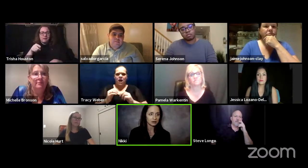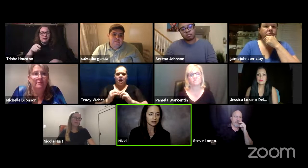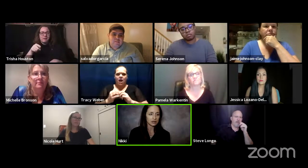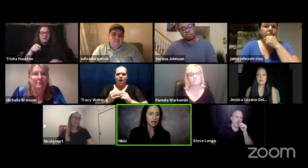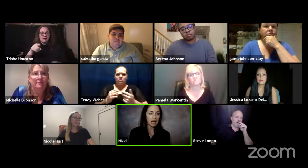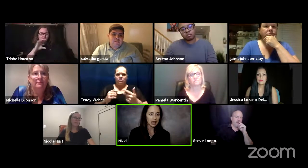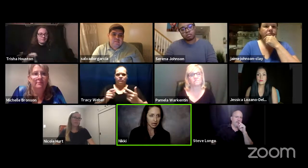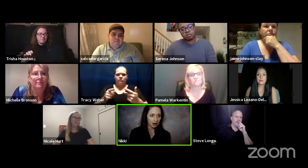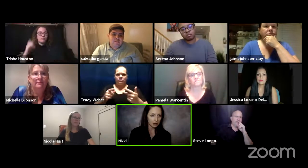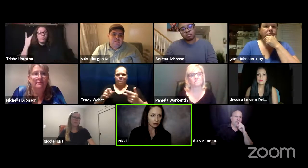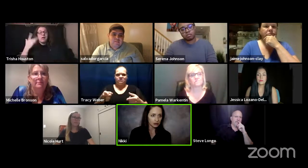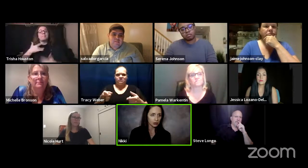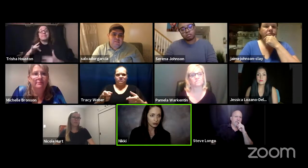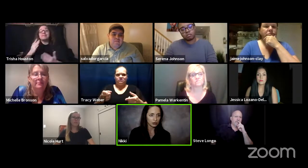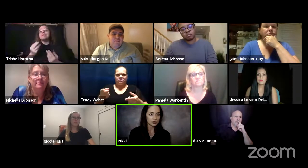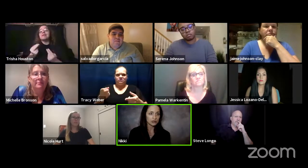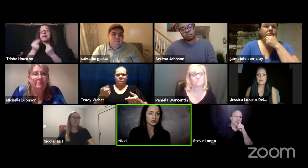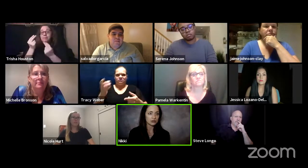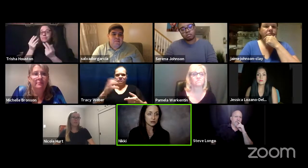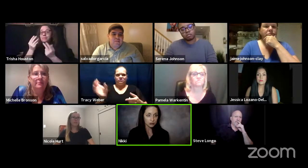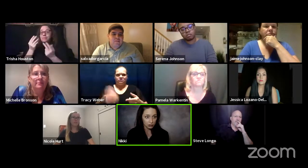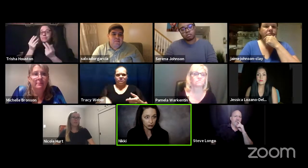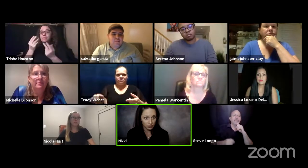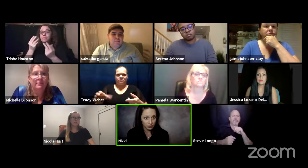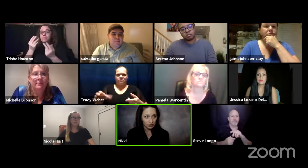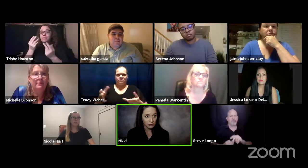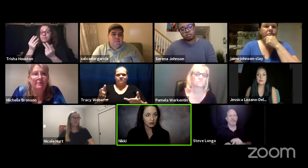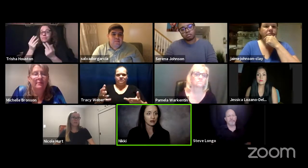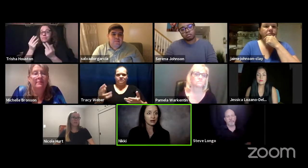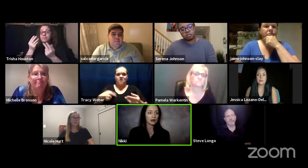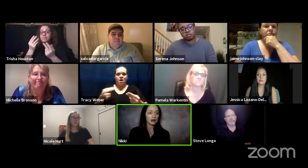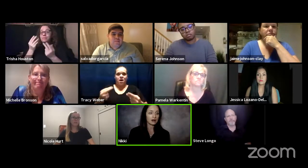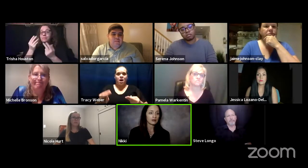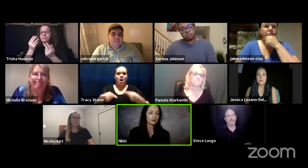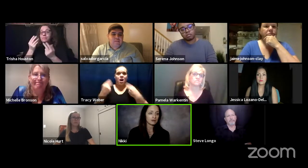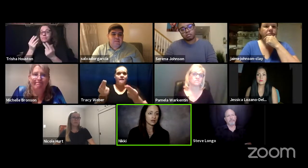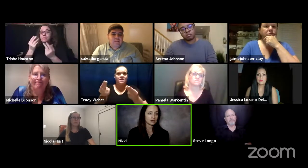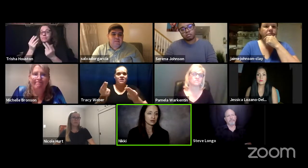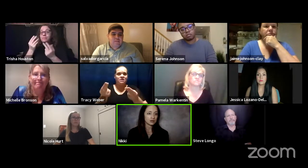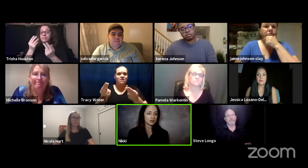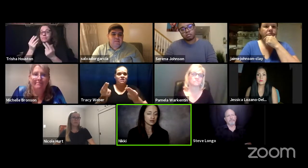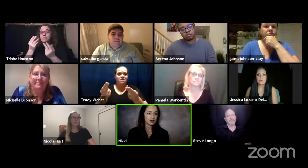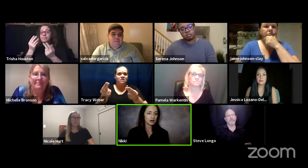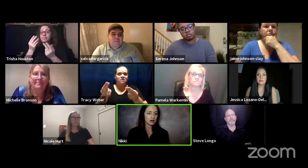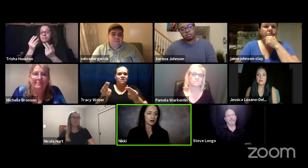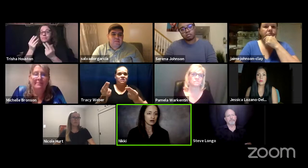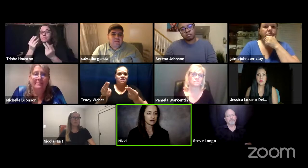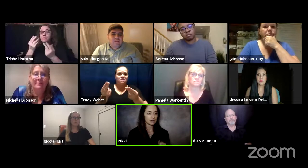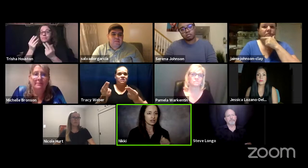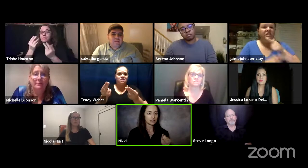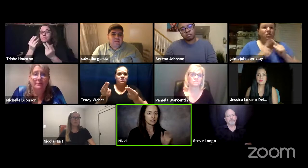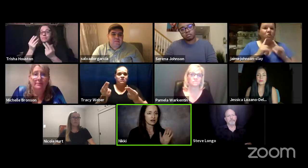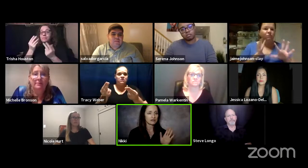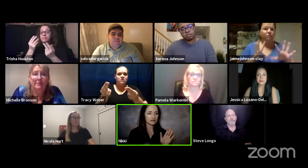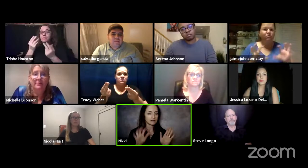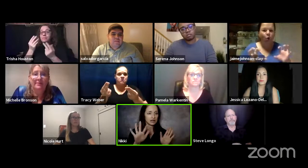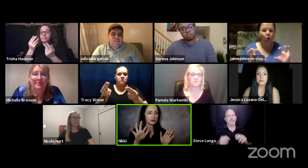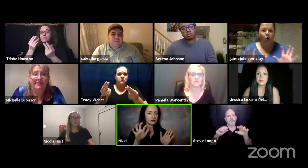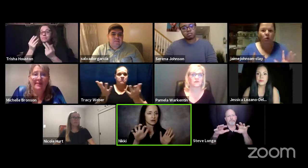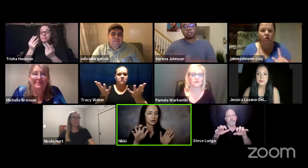out how to approach this through Zoom in terms of, and we just have now